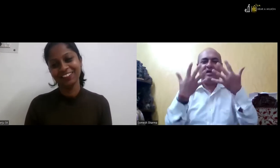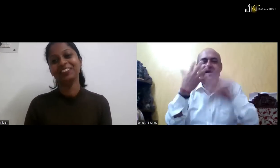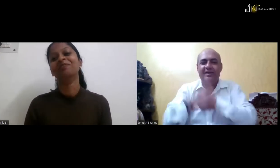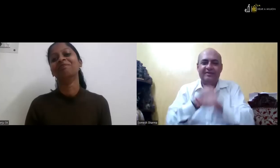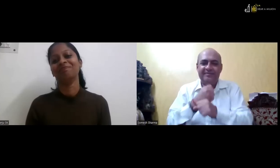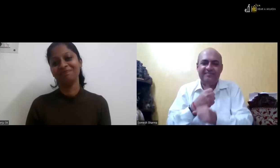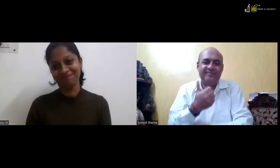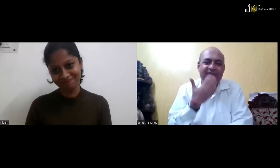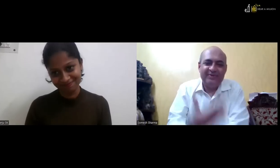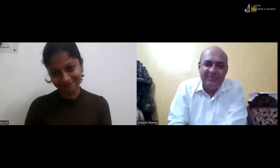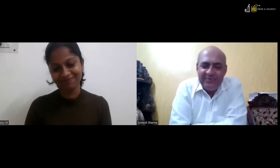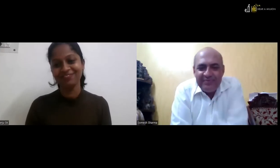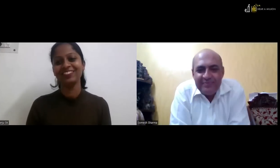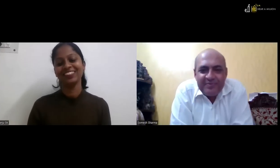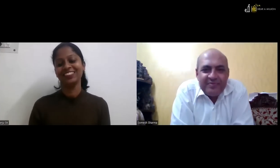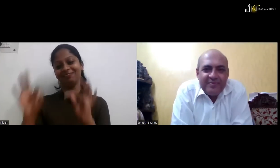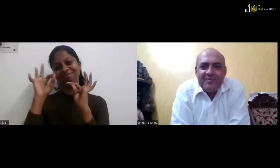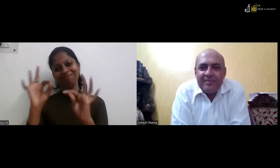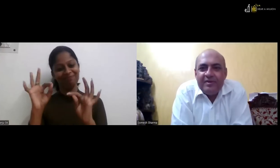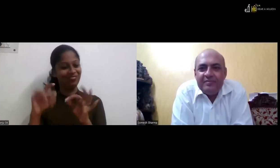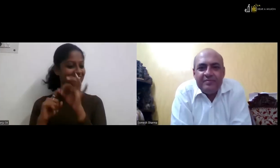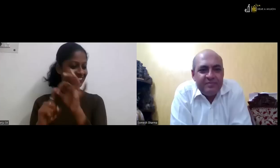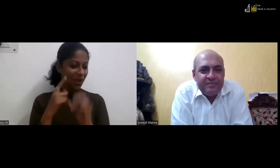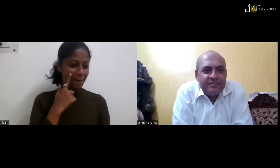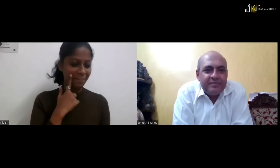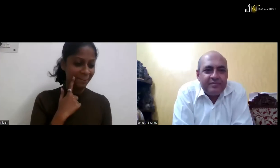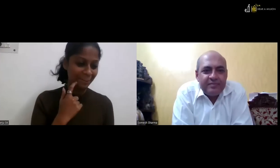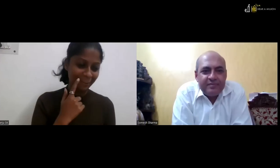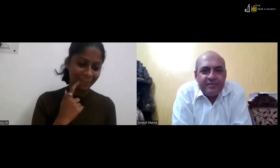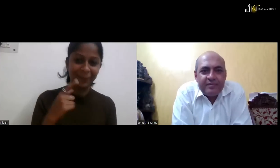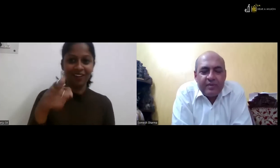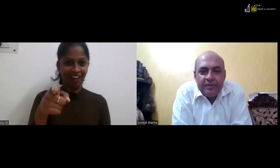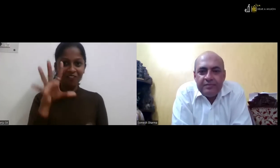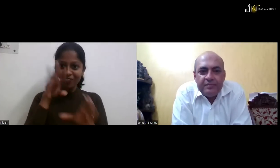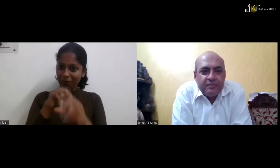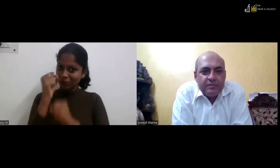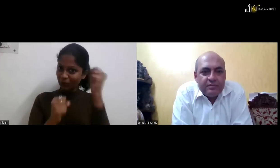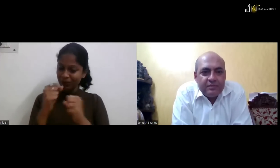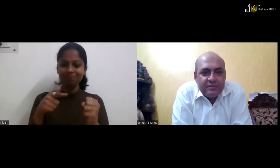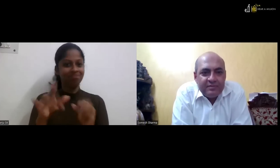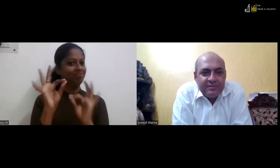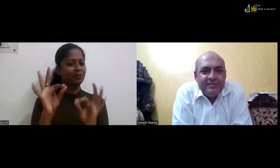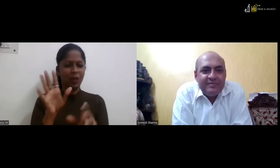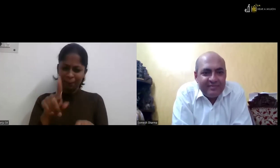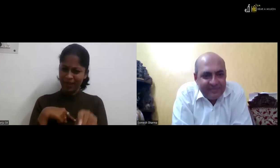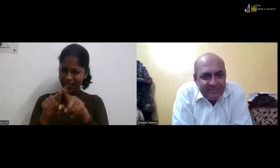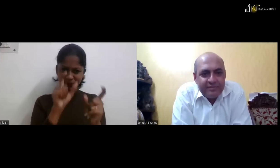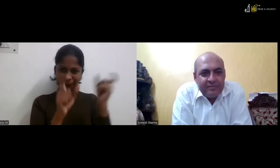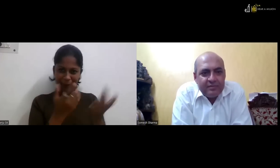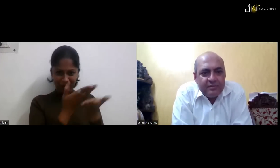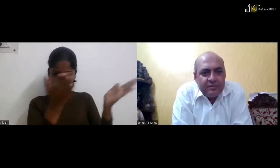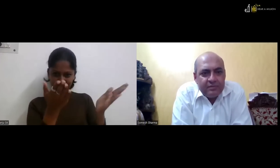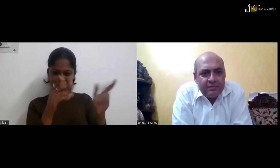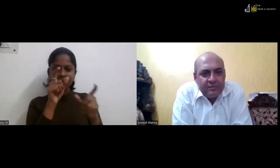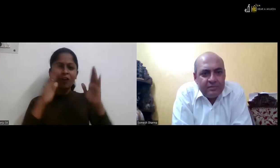of deaf. So this is how it's been 10 years working in this association. All right, thank you. I will be putting up some questions for